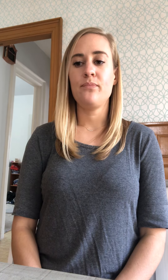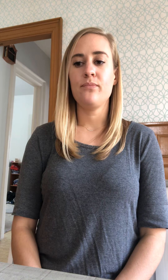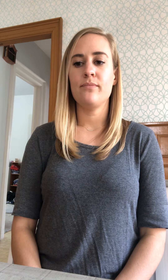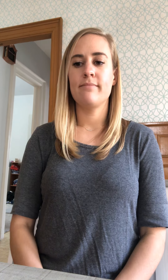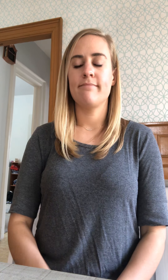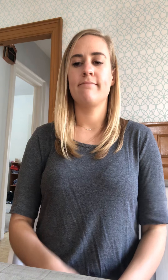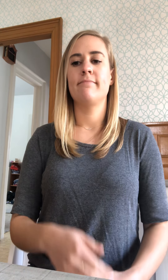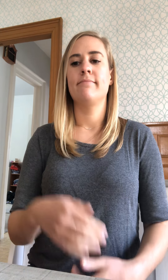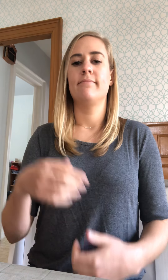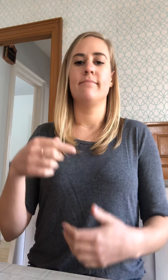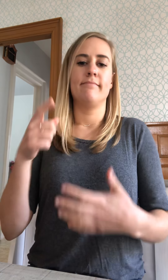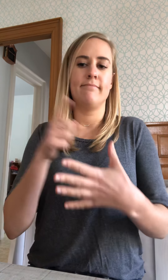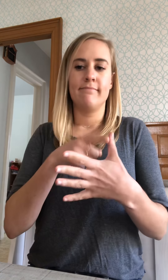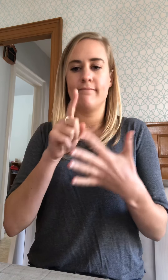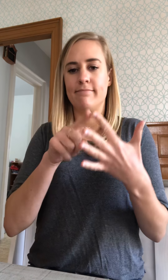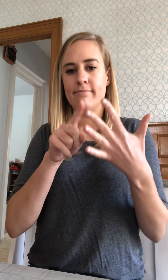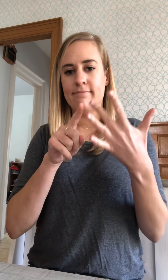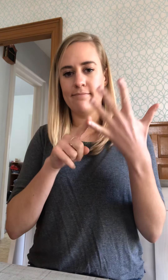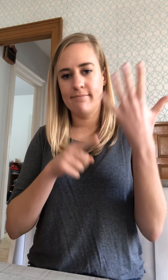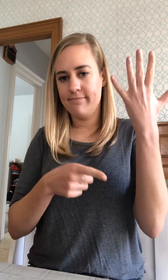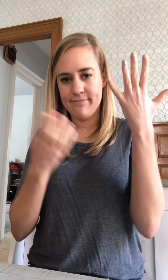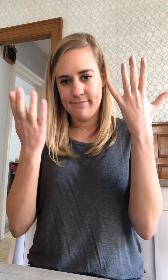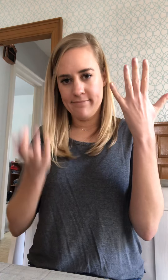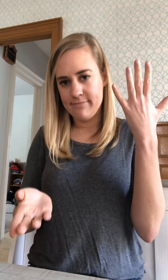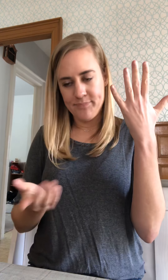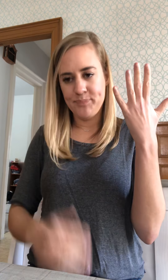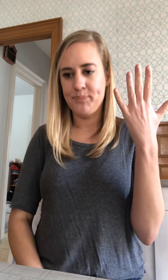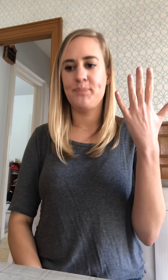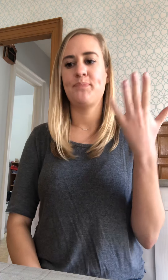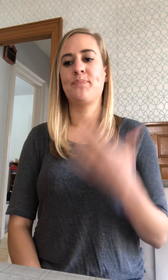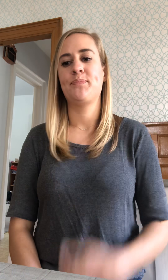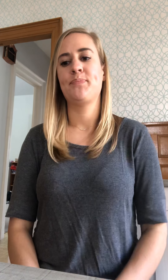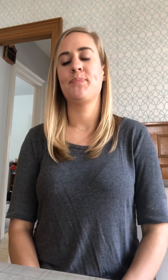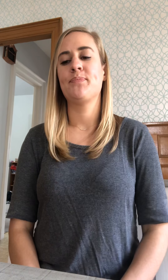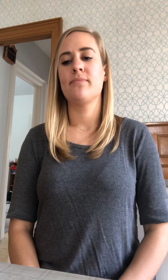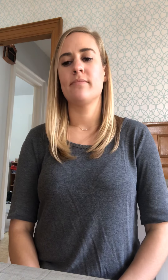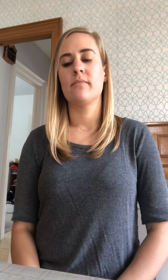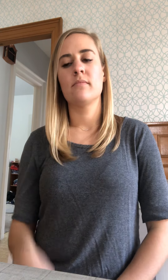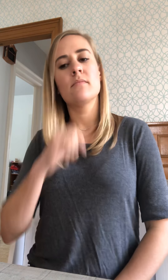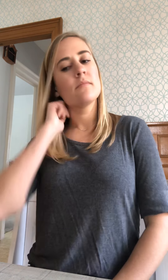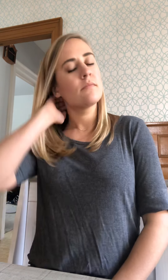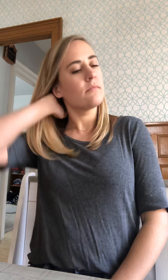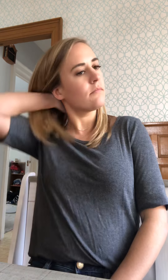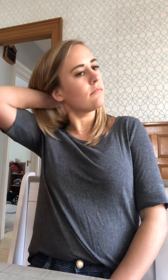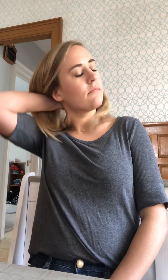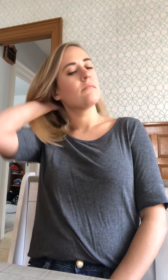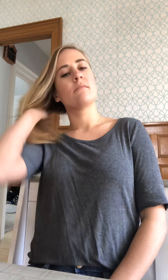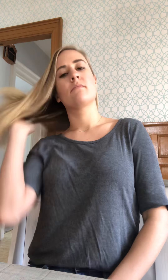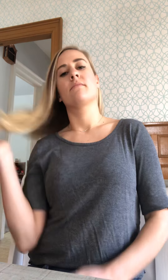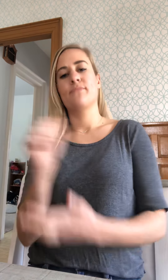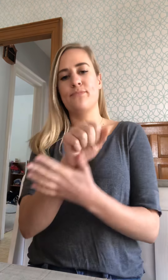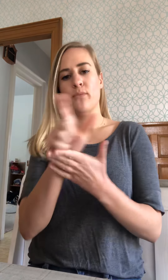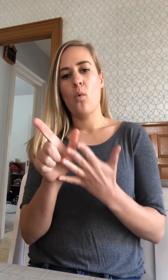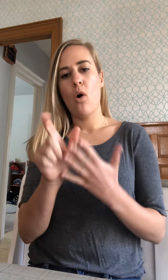plain films, conventional tomography or computed tomography, all can be used to image these